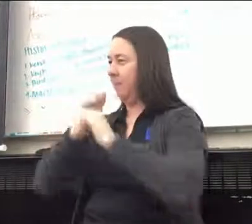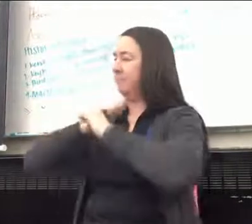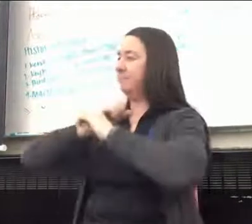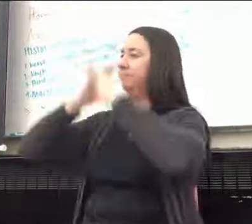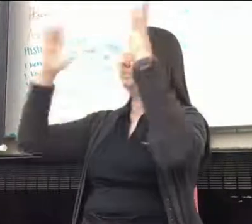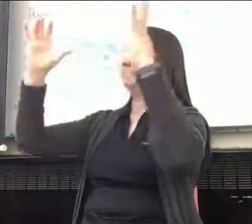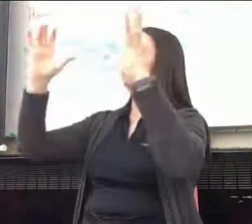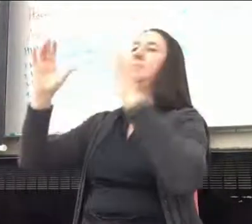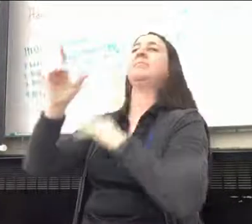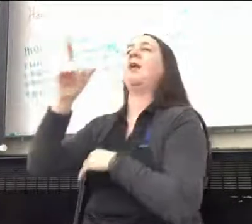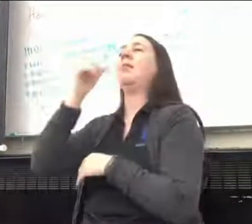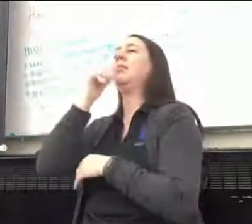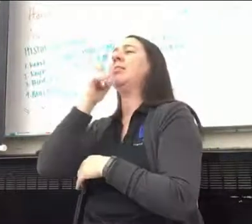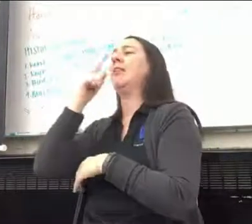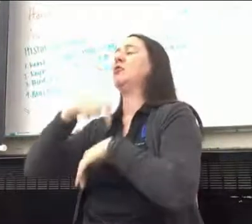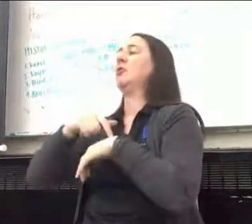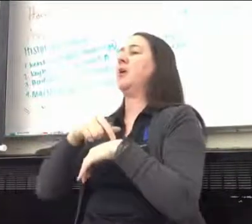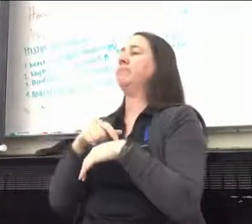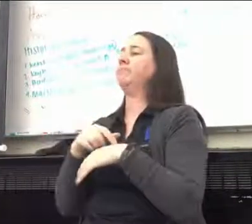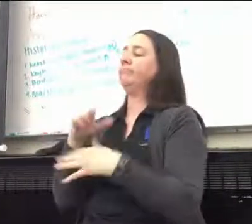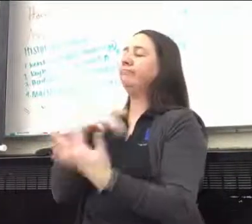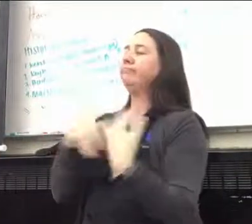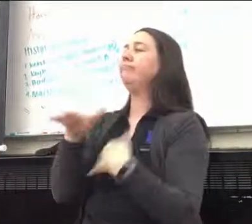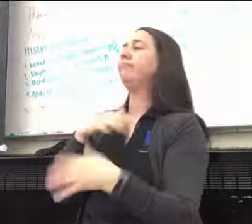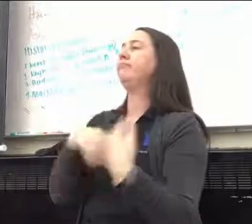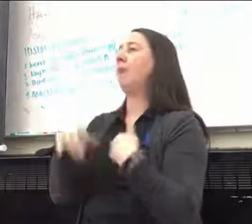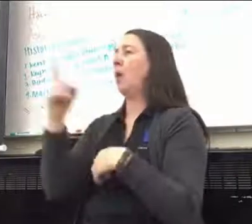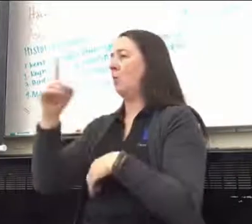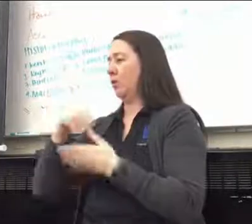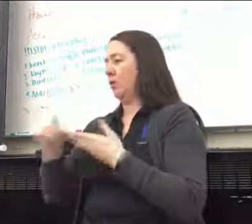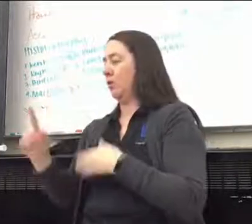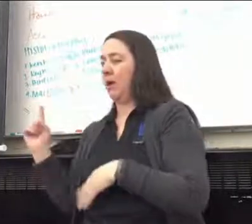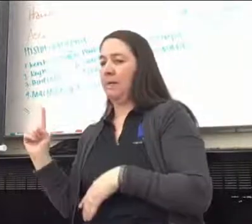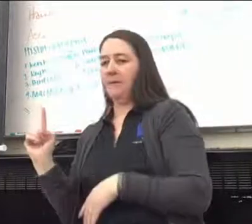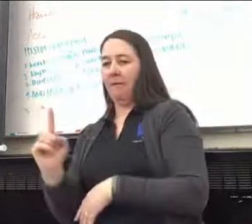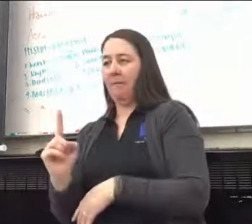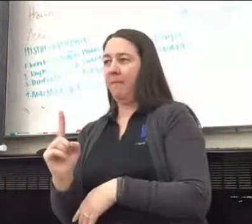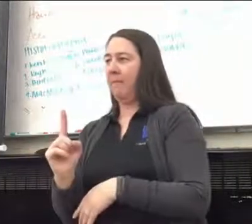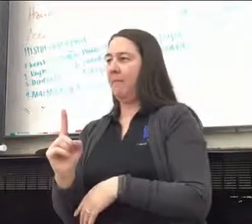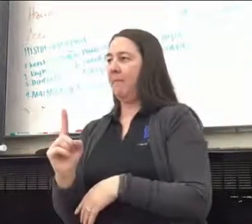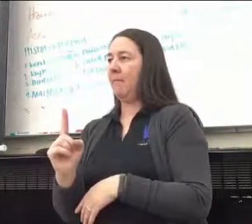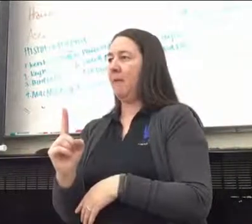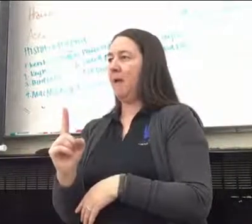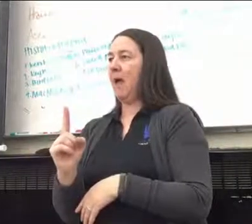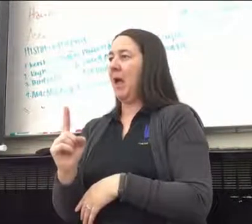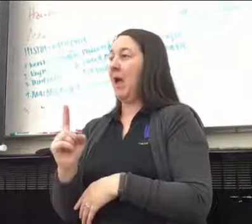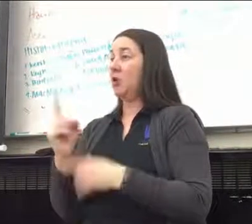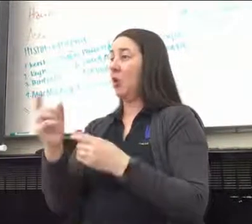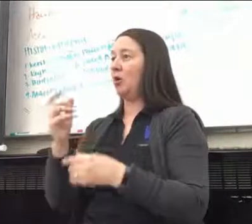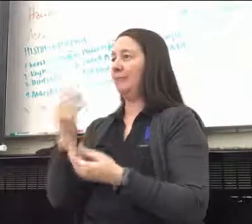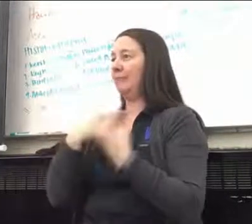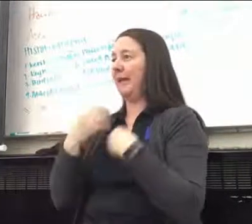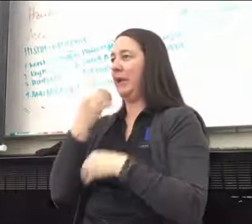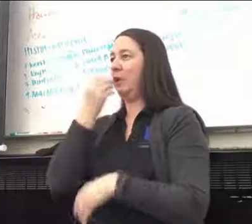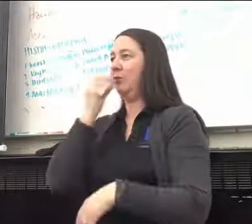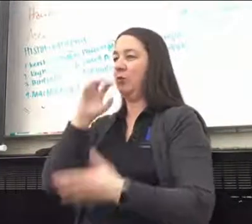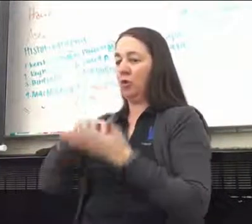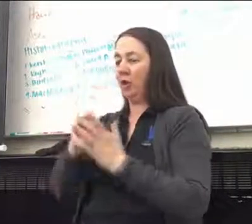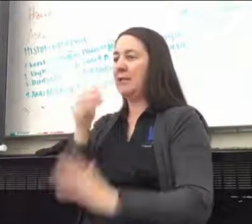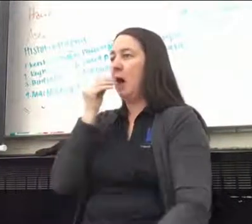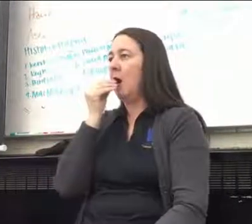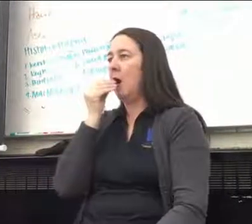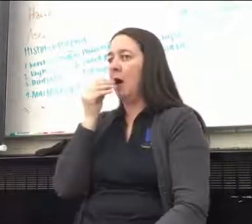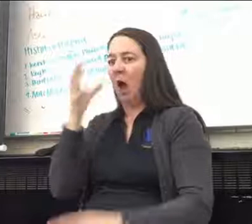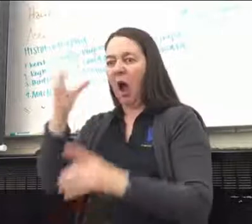you're hanging out at lunch and some kid comes up and grabs like the Oreo cookies out of your hands and eats them. Bro.